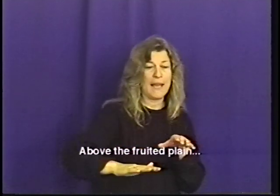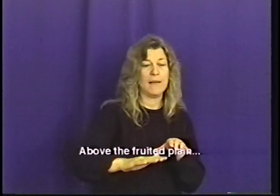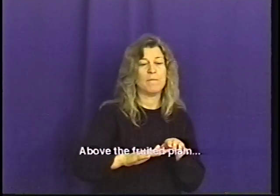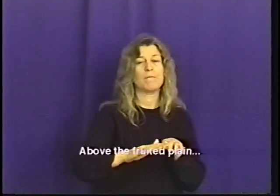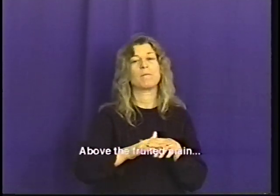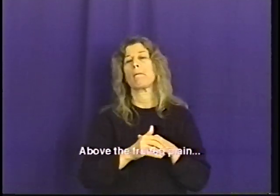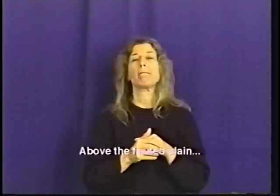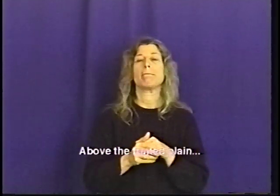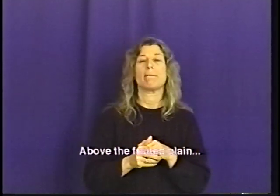plain,